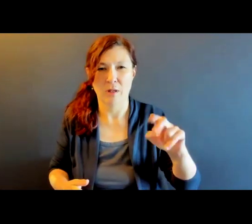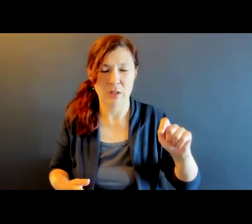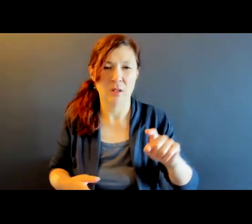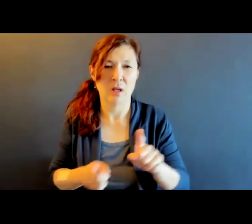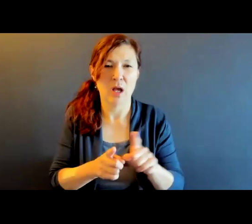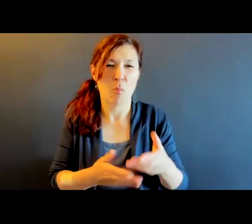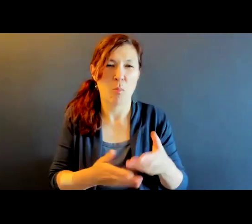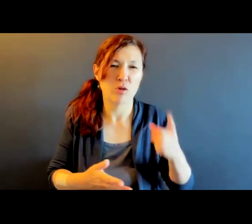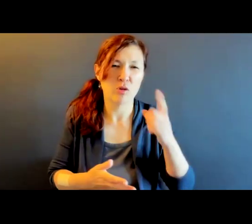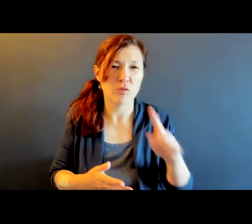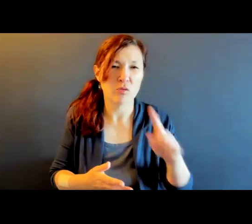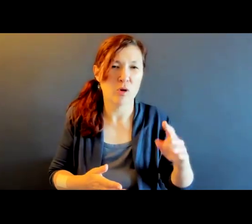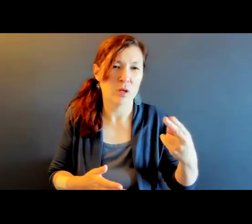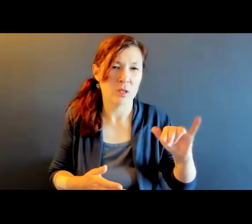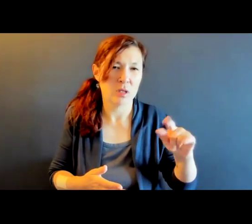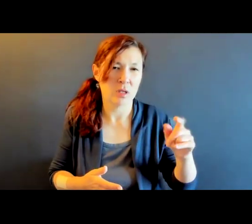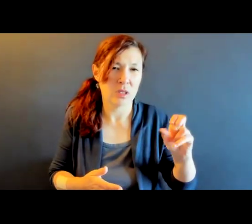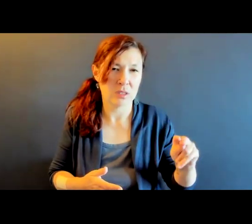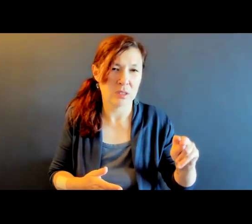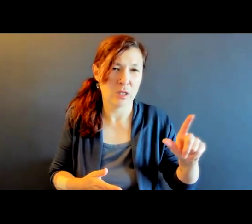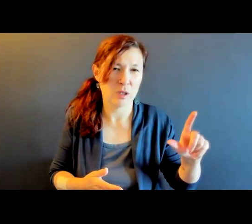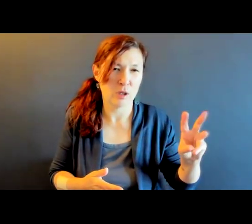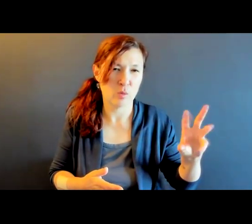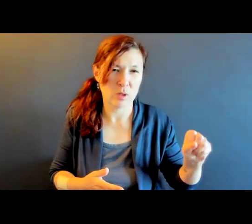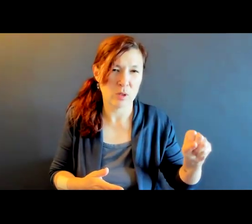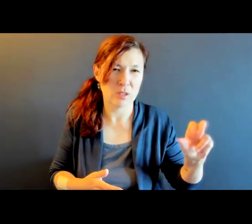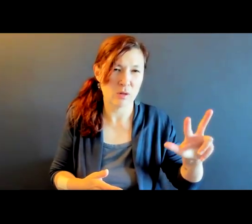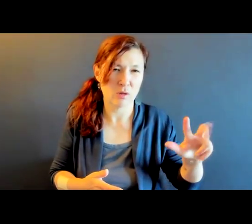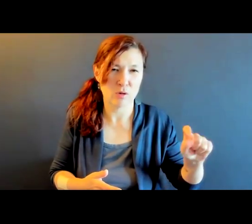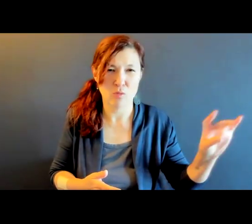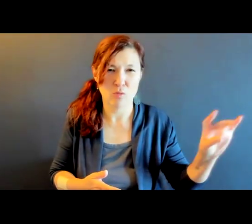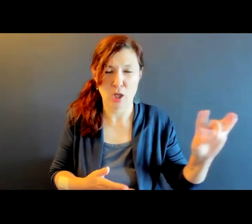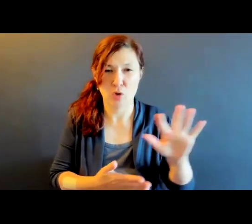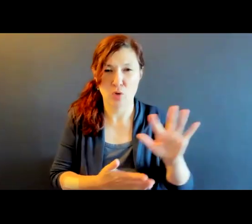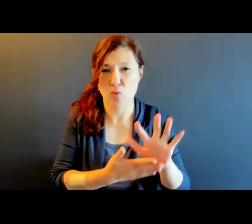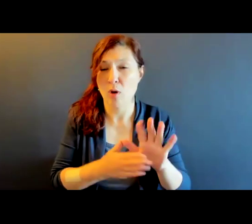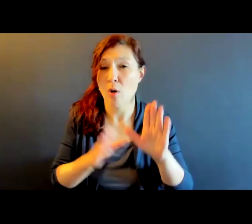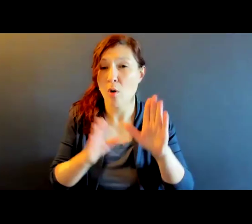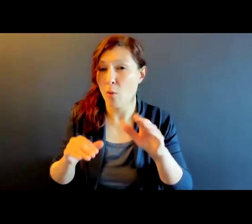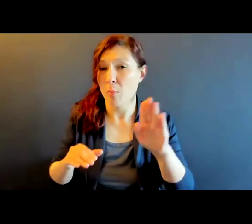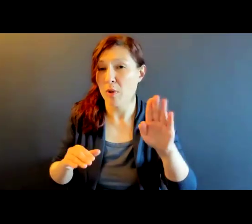8 school. I would ask the committee to approve our grants.